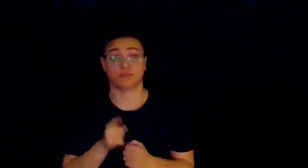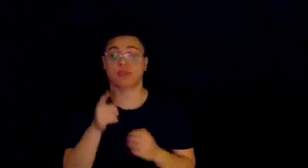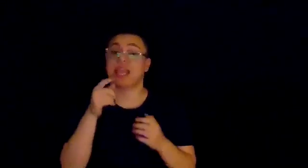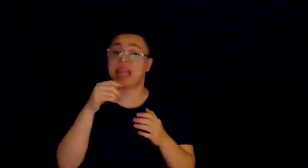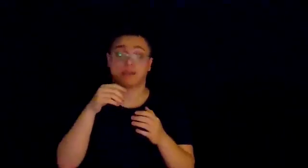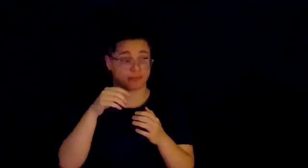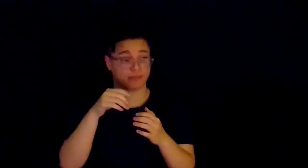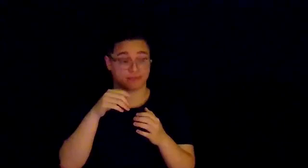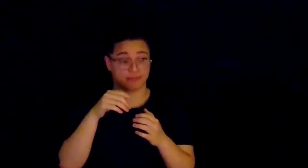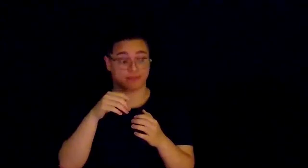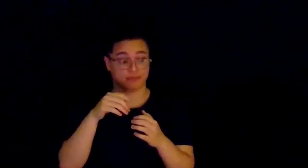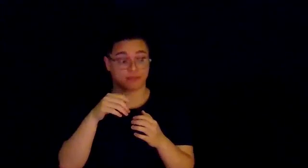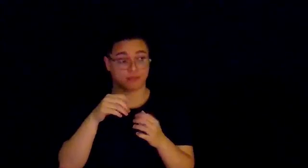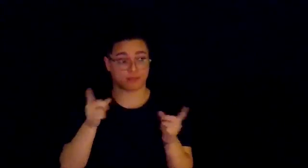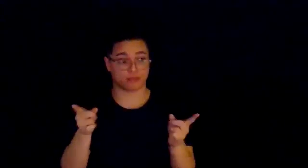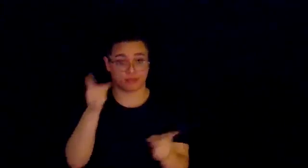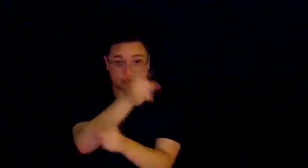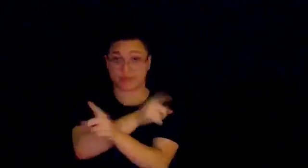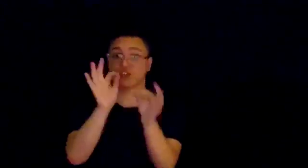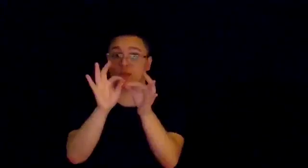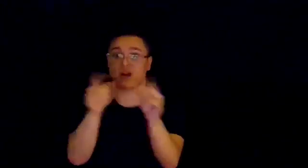It's really important. It's your choice and control.